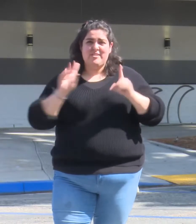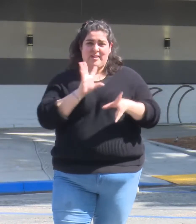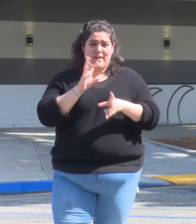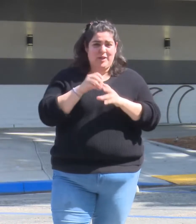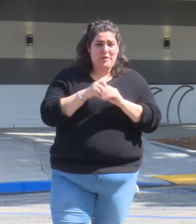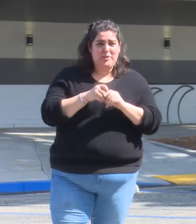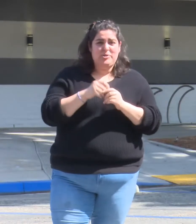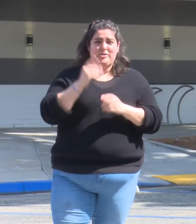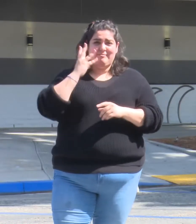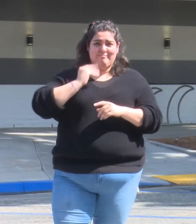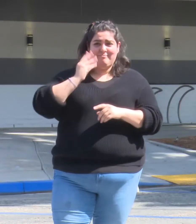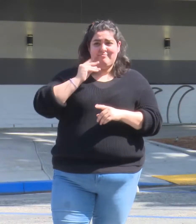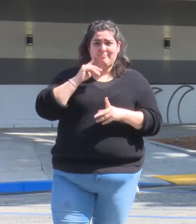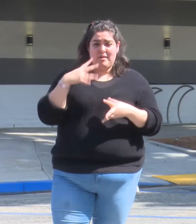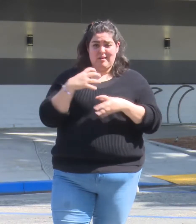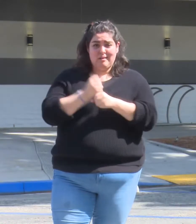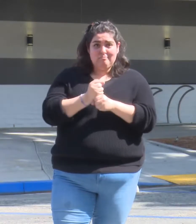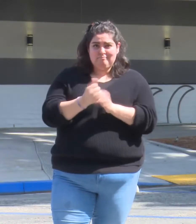today?